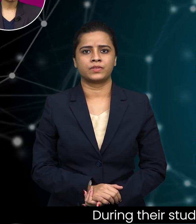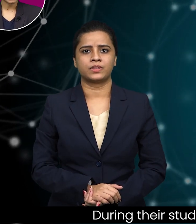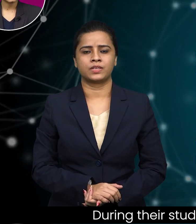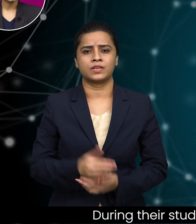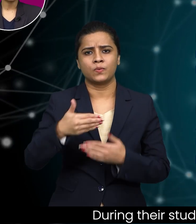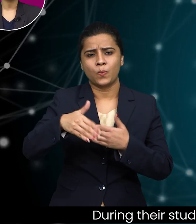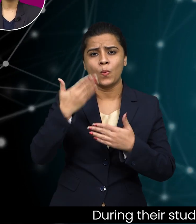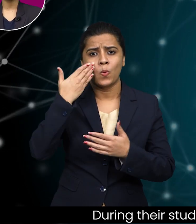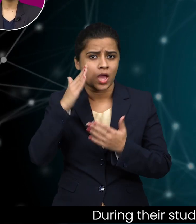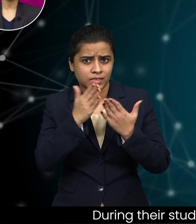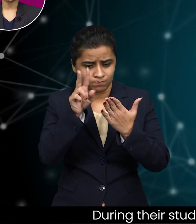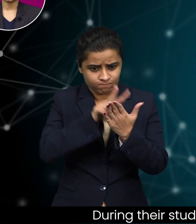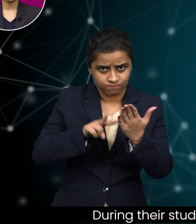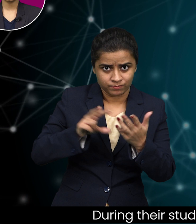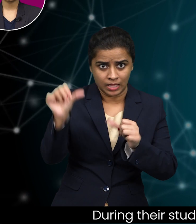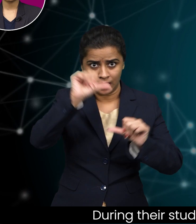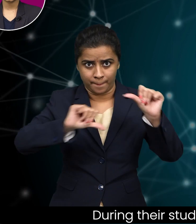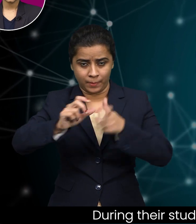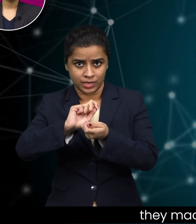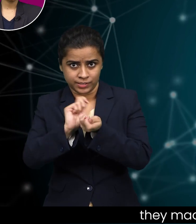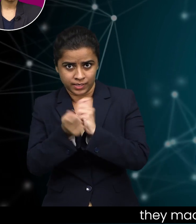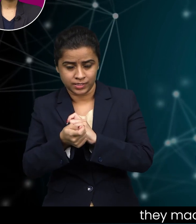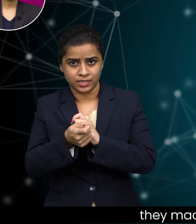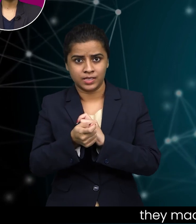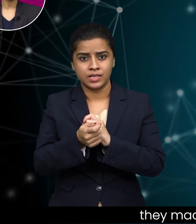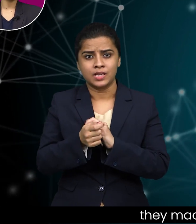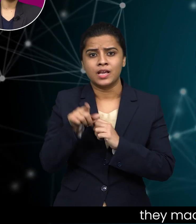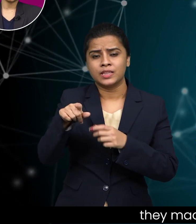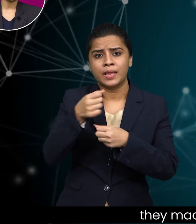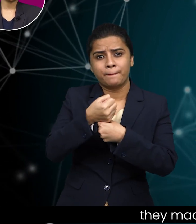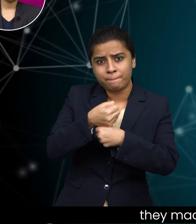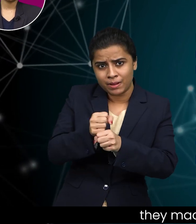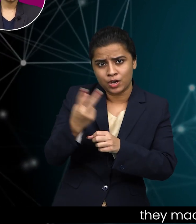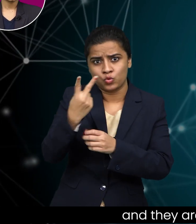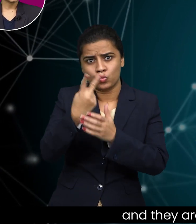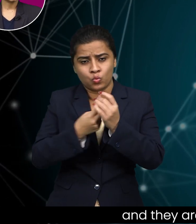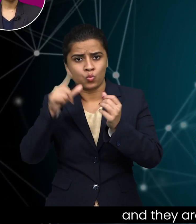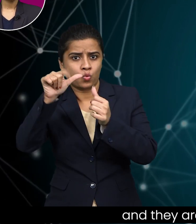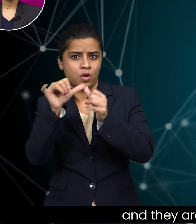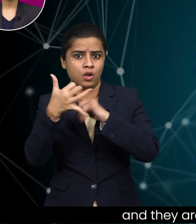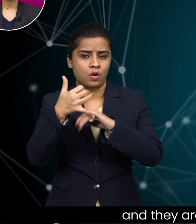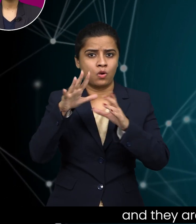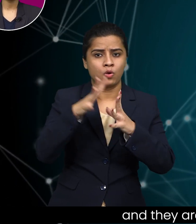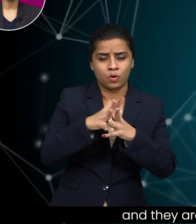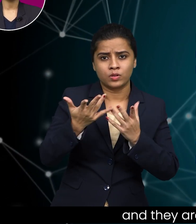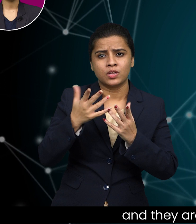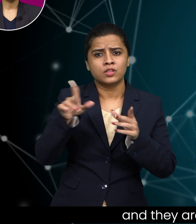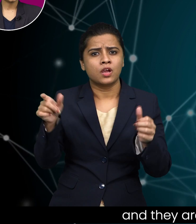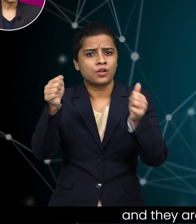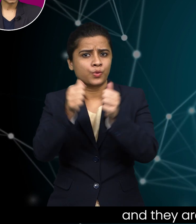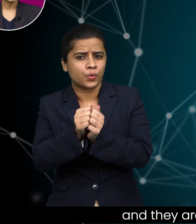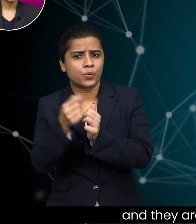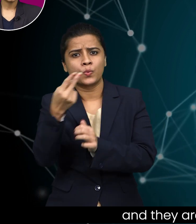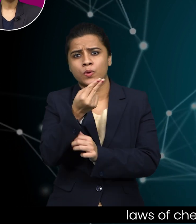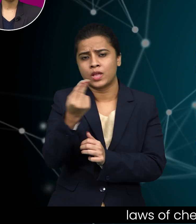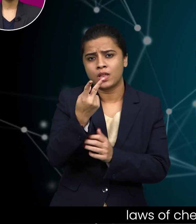During their studies of chemical changes, they made these two laws and they are together